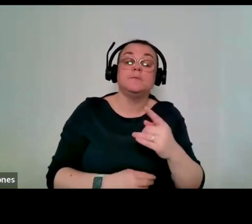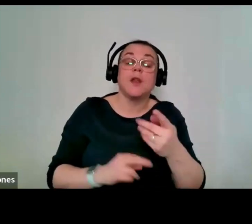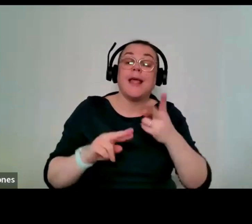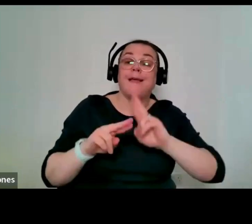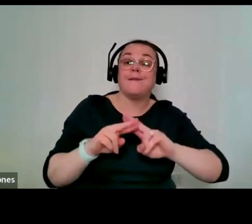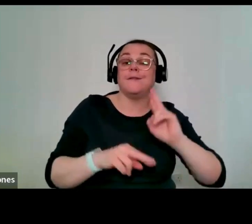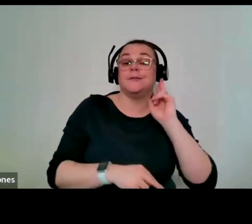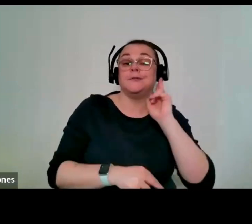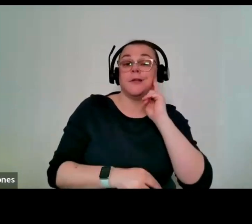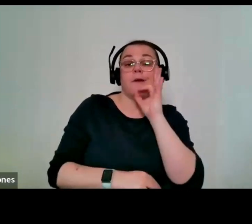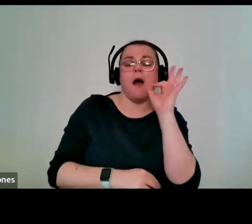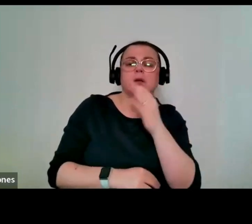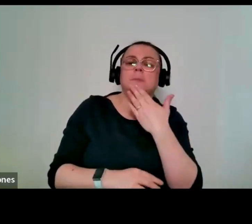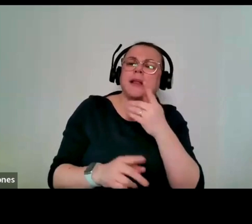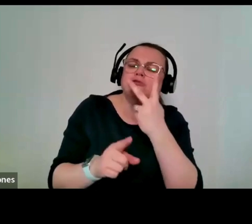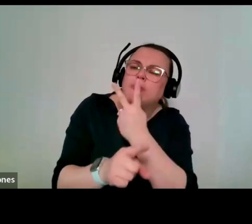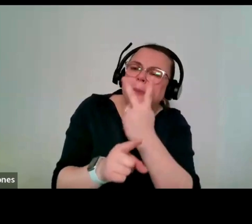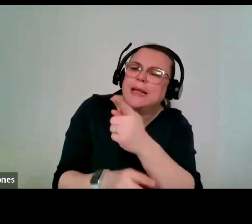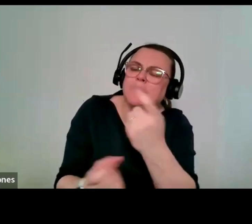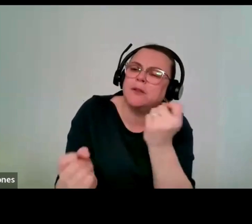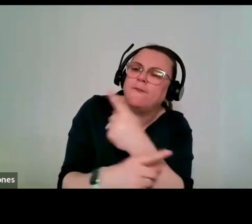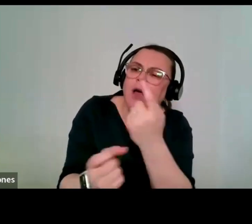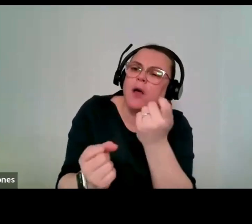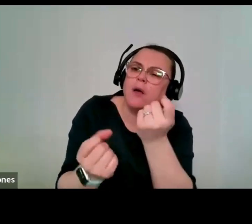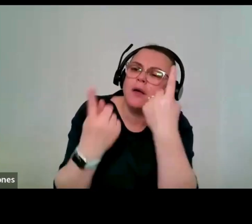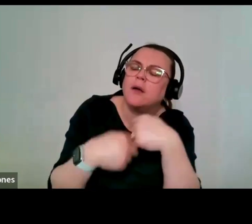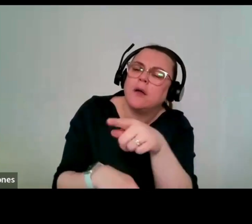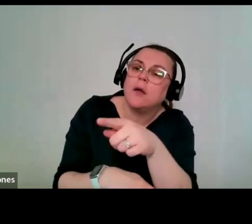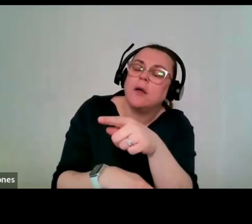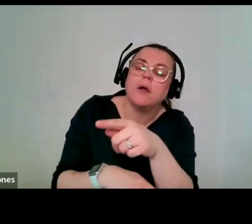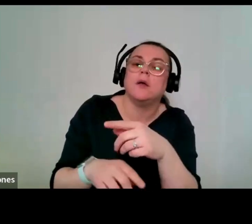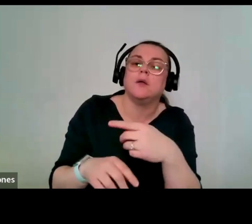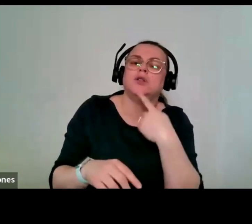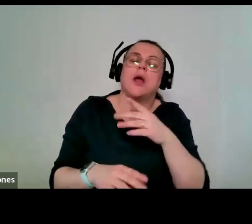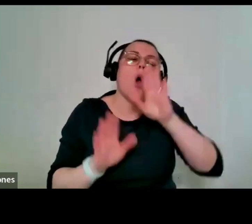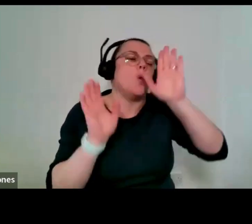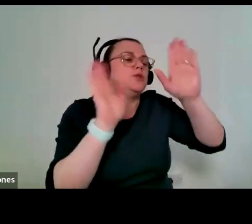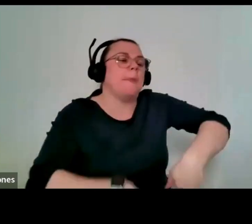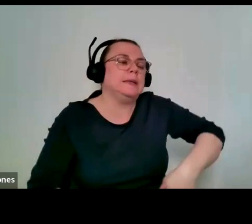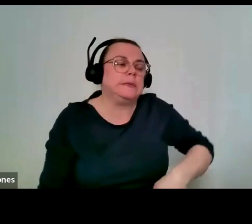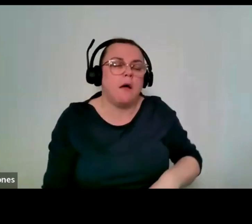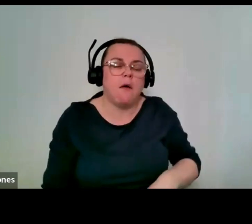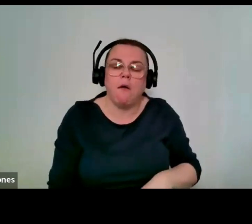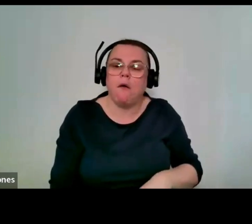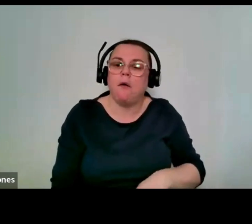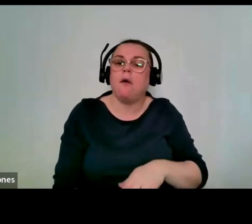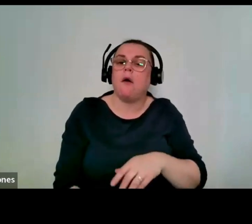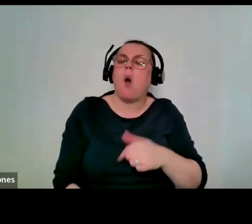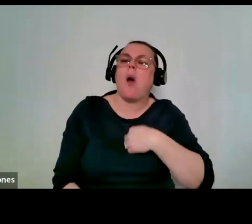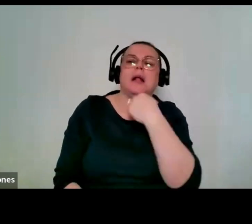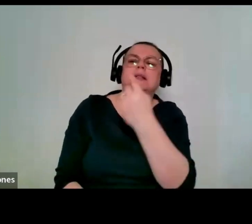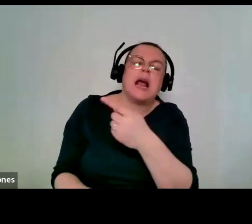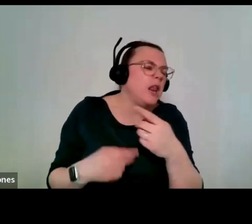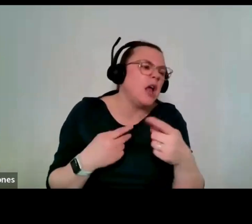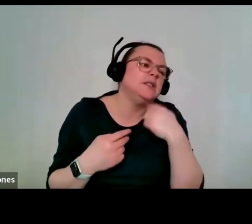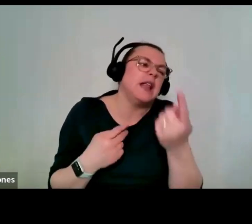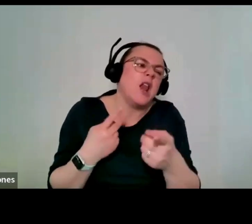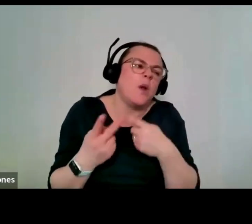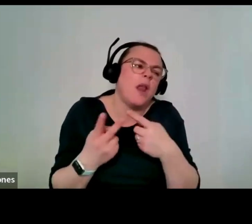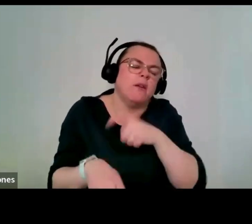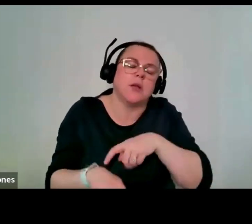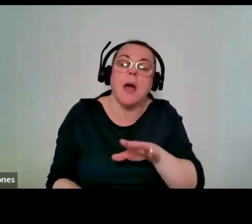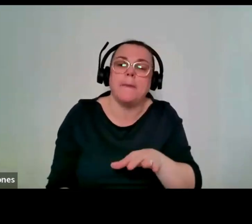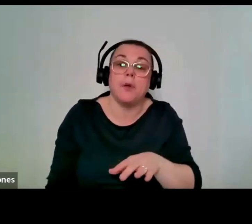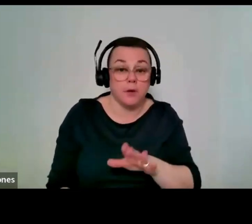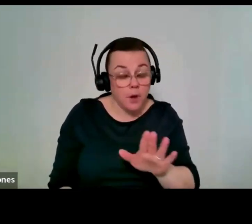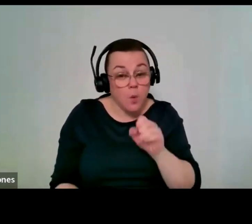you to repeat something, please don't say it doesn't matter. Or I tell you another time, it